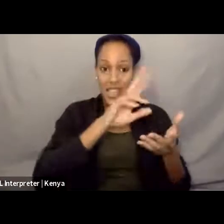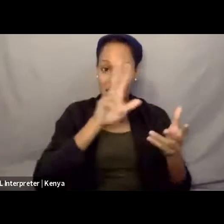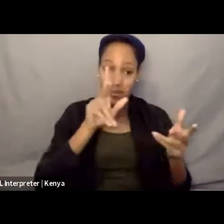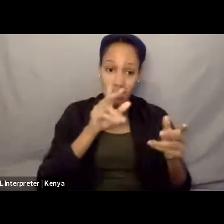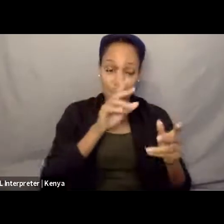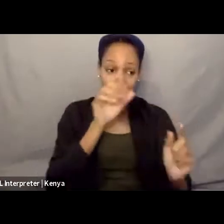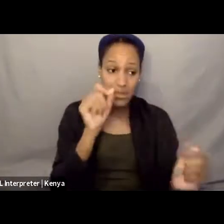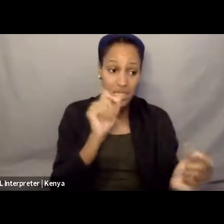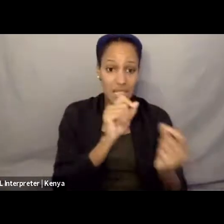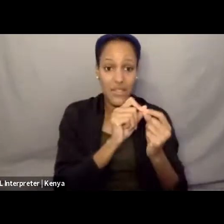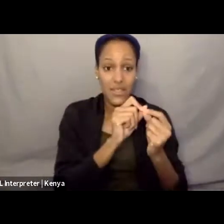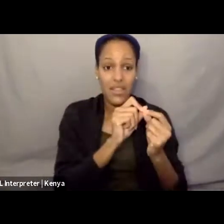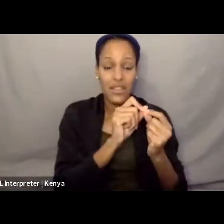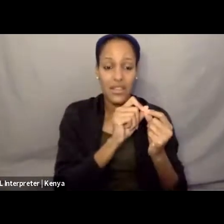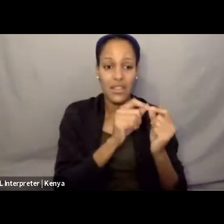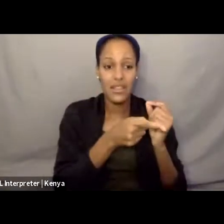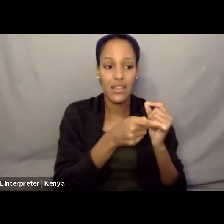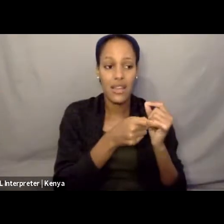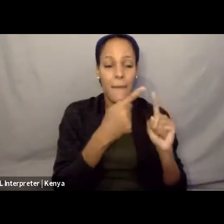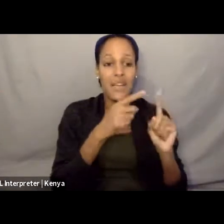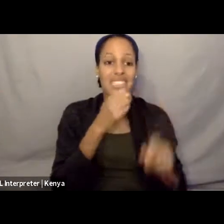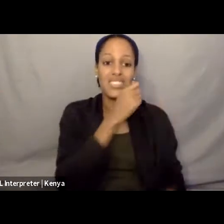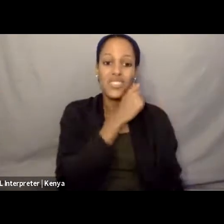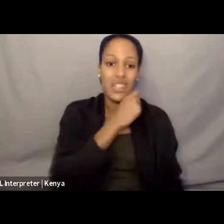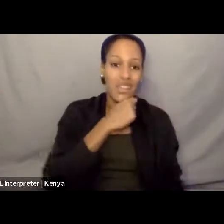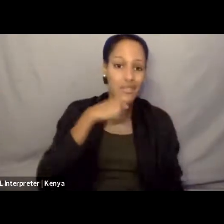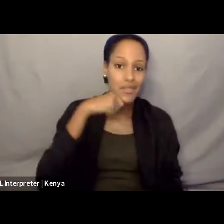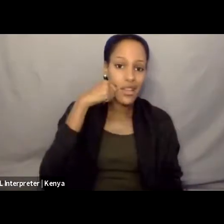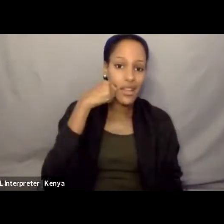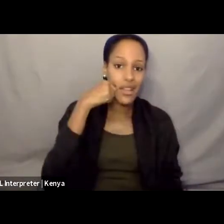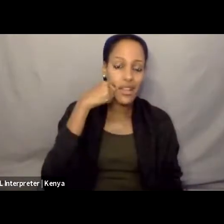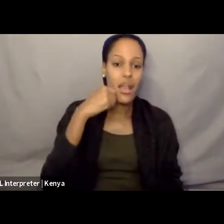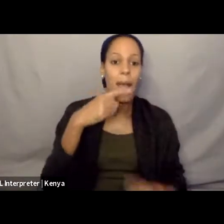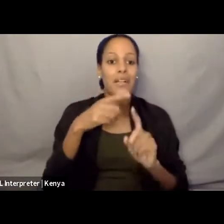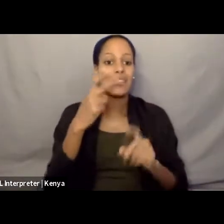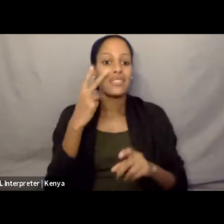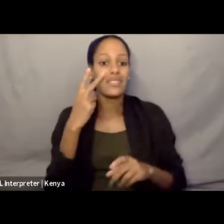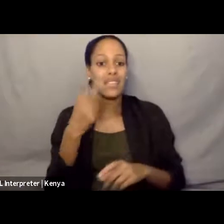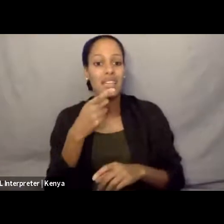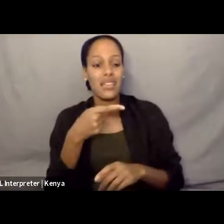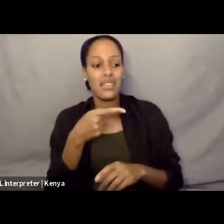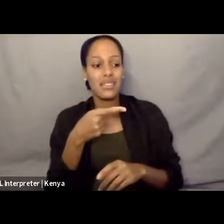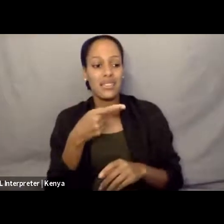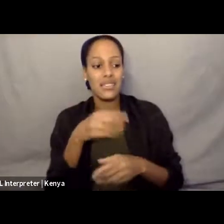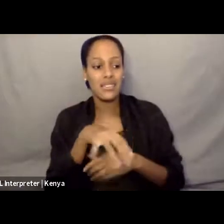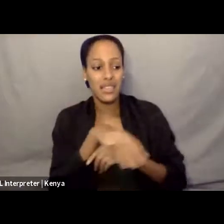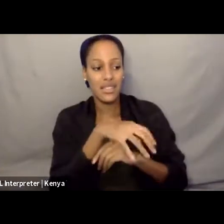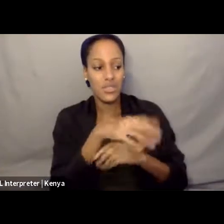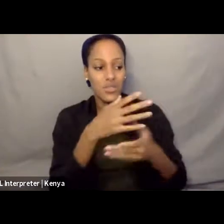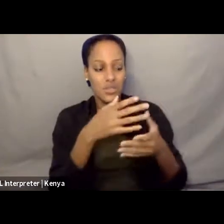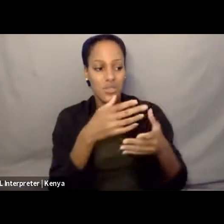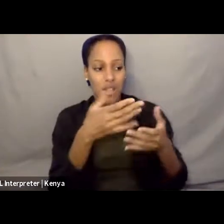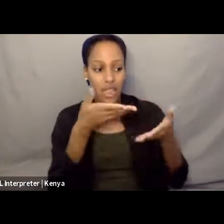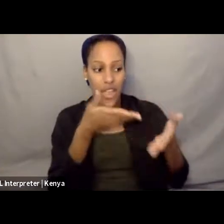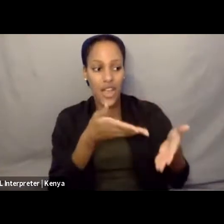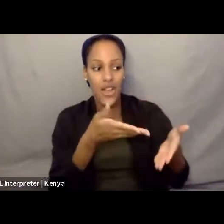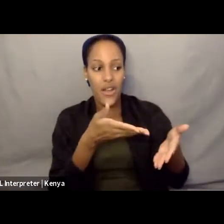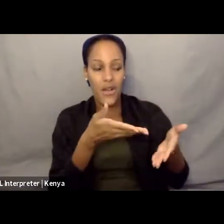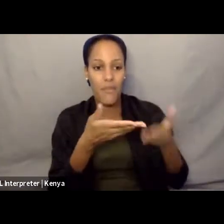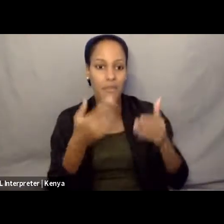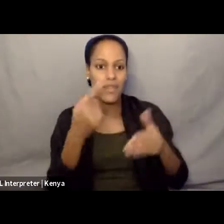shaving. Seeing his testicles dangling like that, she thinks they are his udders, the female part he